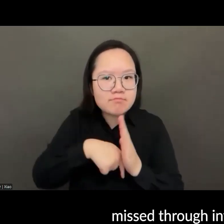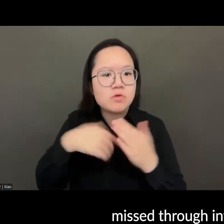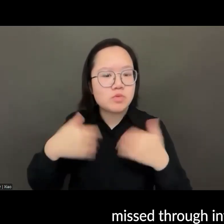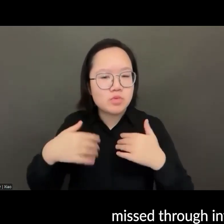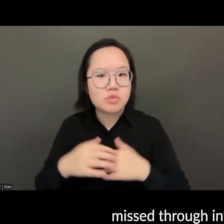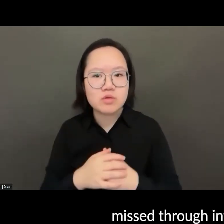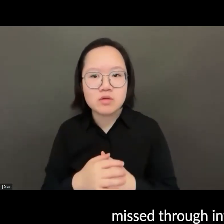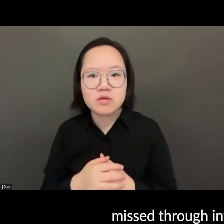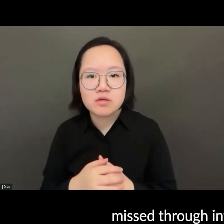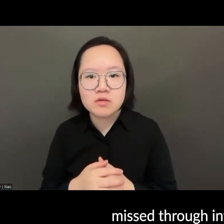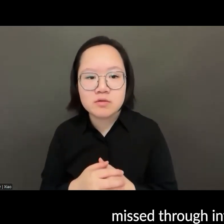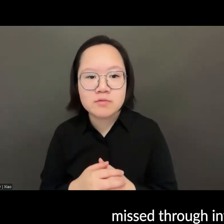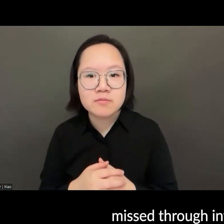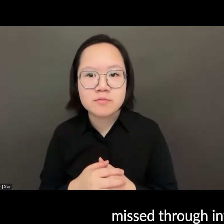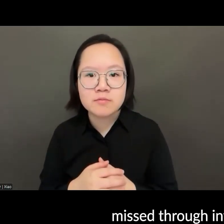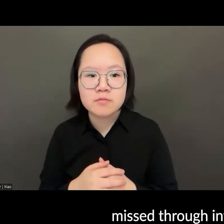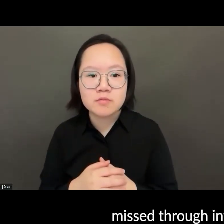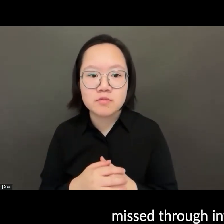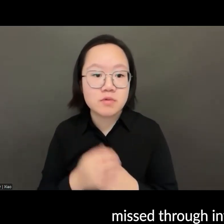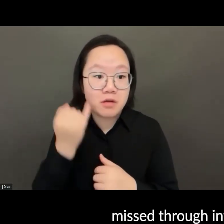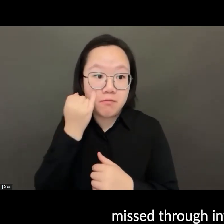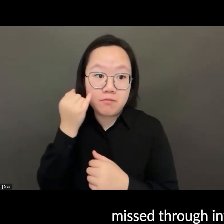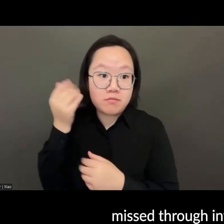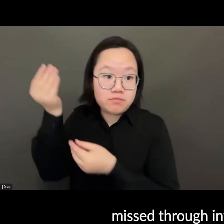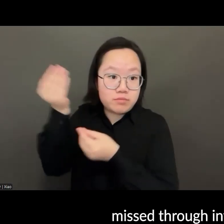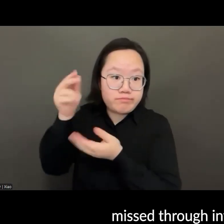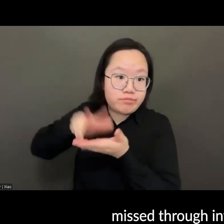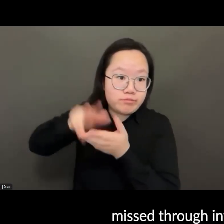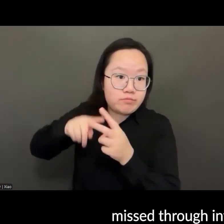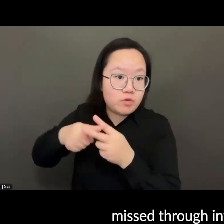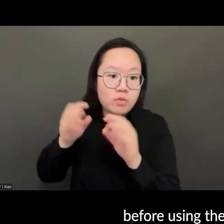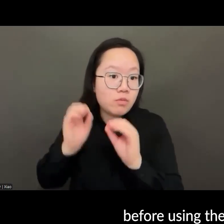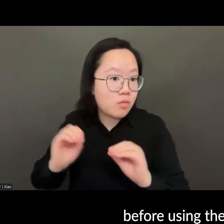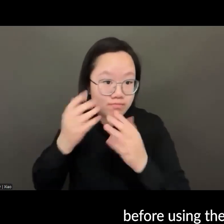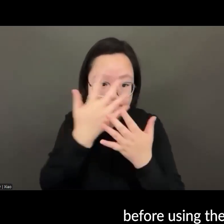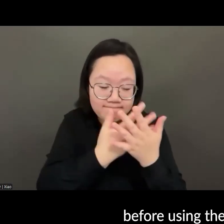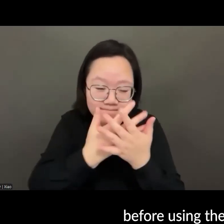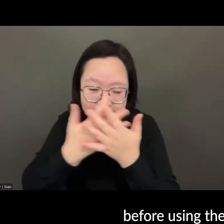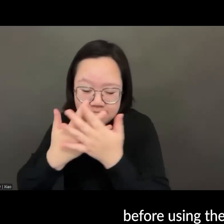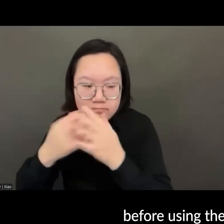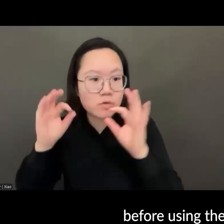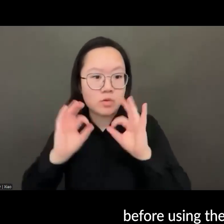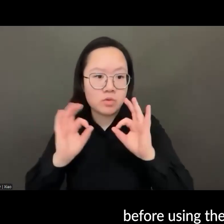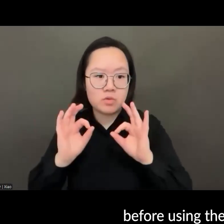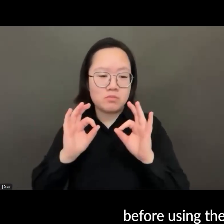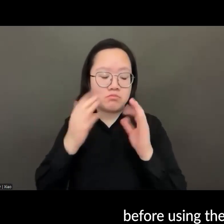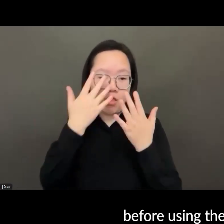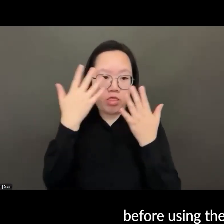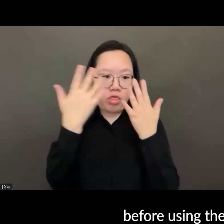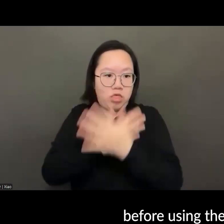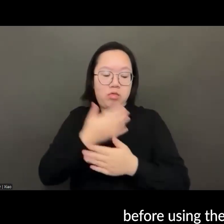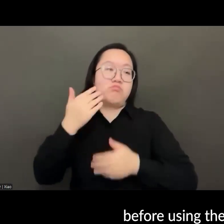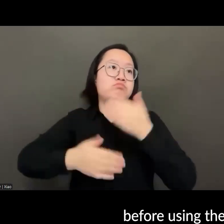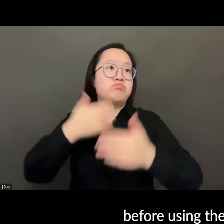would have been, missed through informal observation, which was done, before using the tools